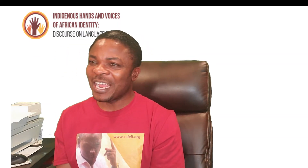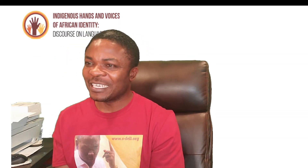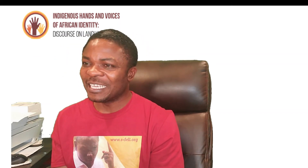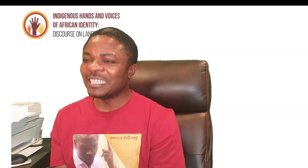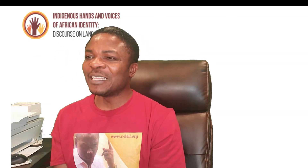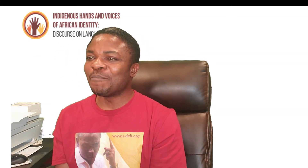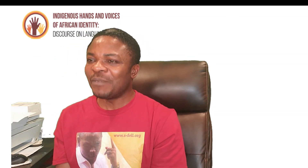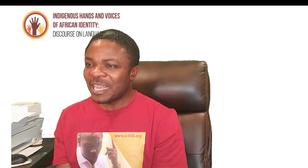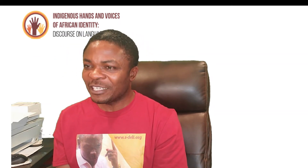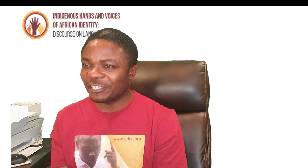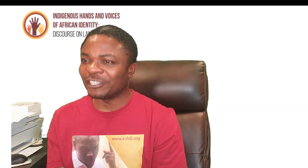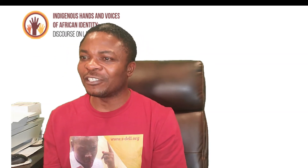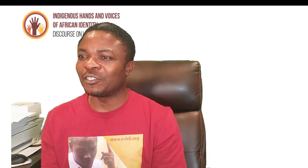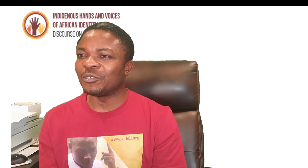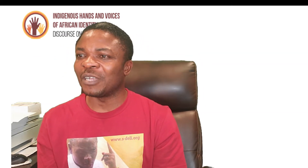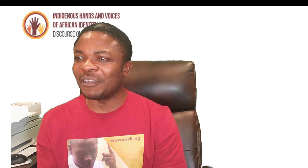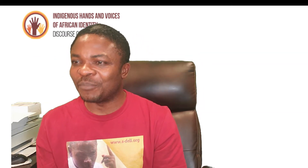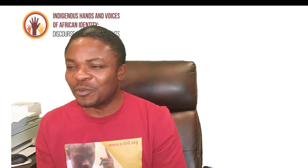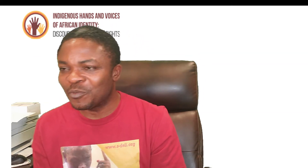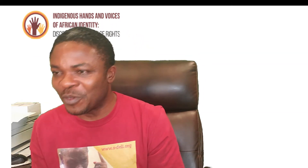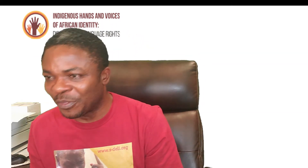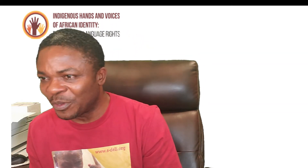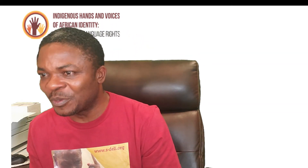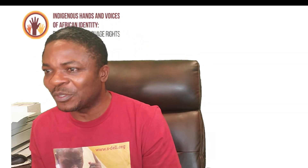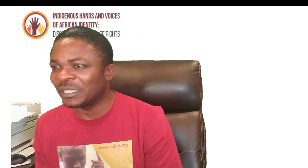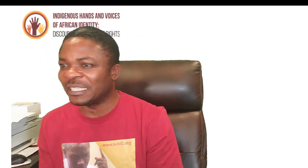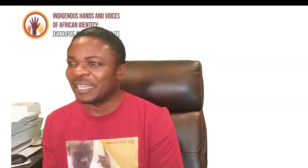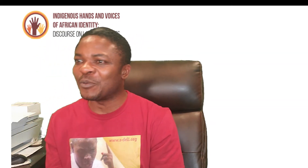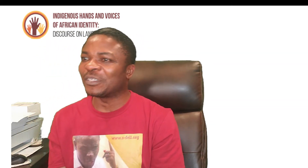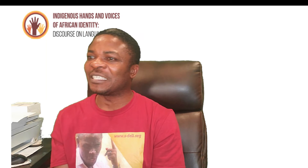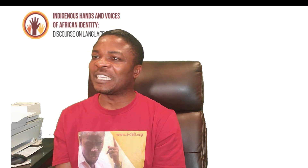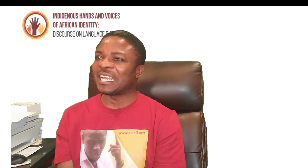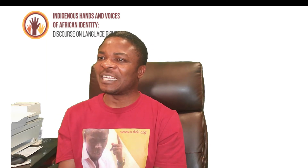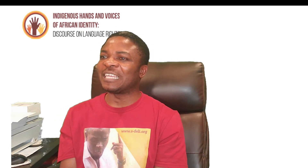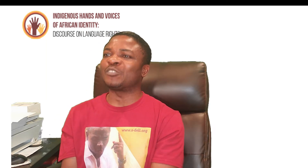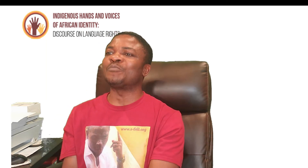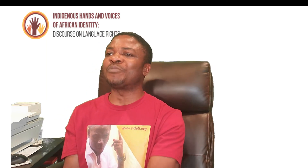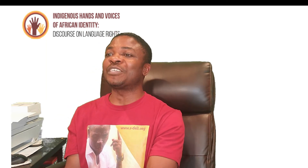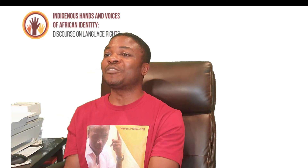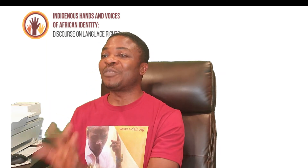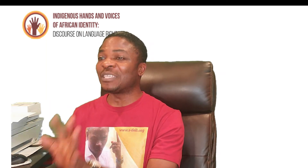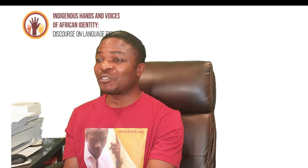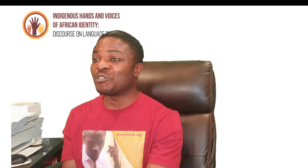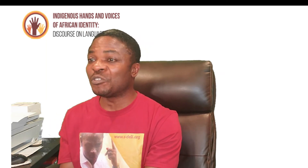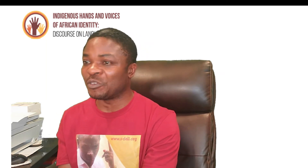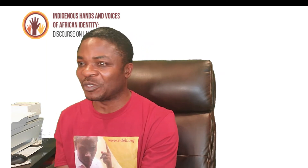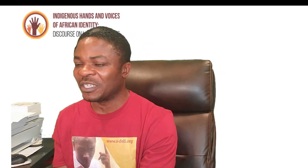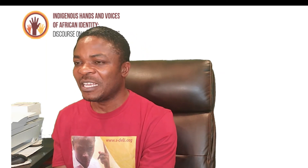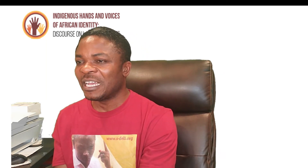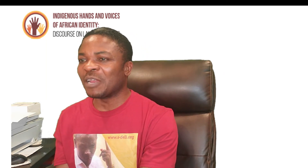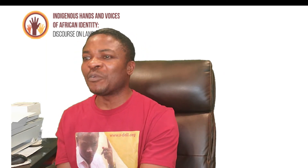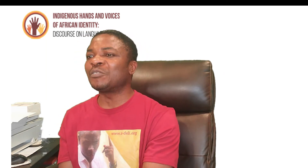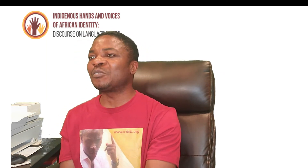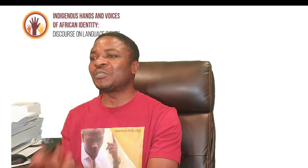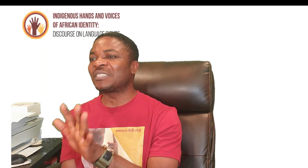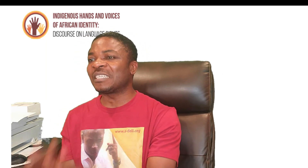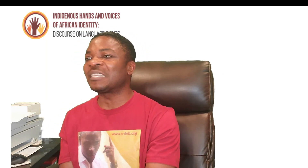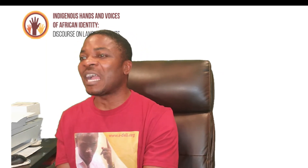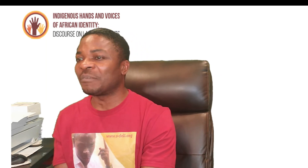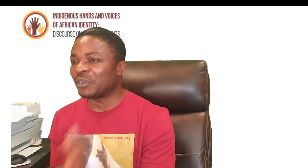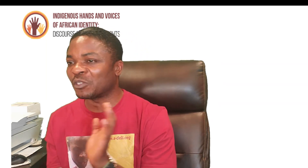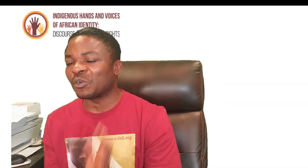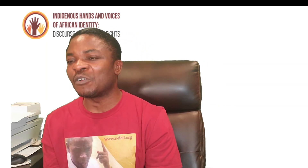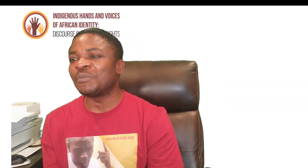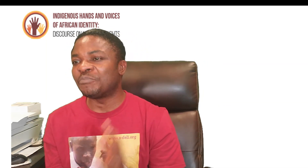All right, it is a pleasure to have been with you today once again and to bring you this good news. And I want you to